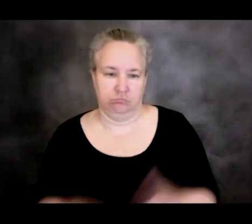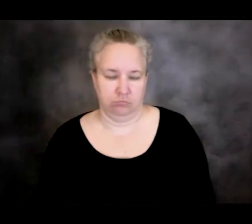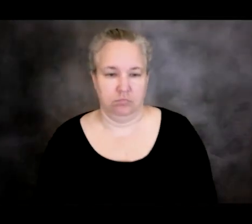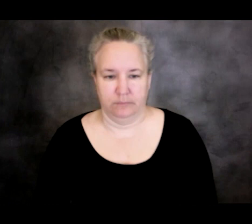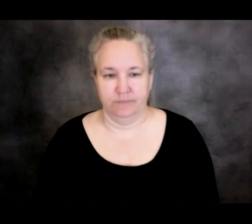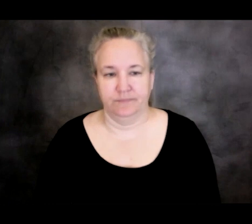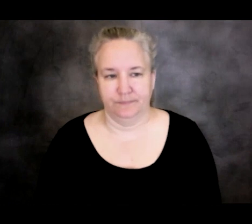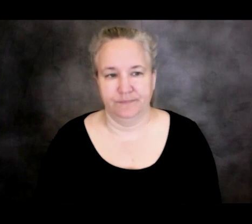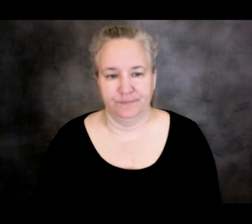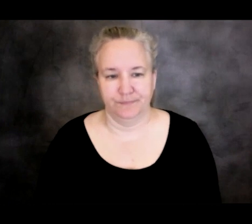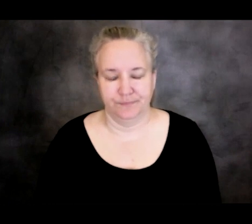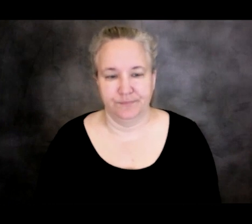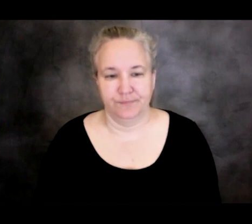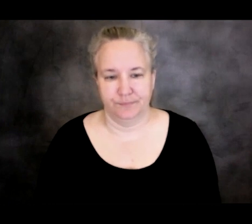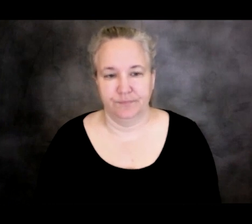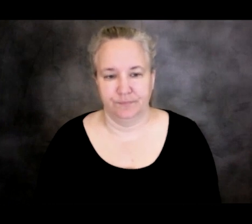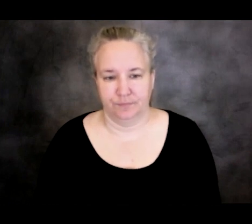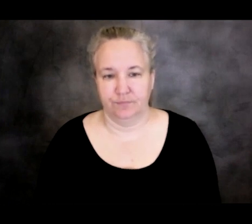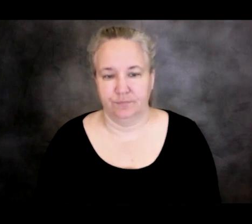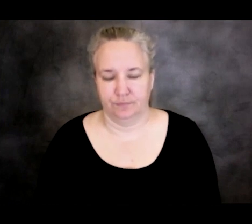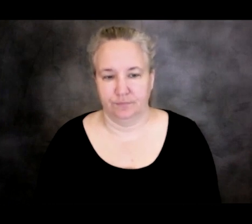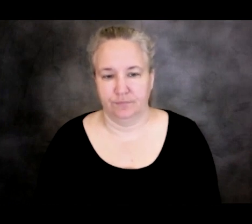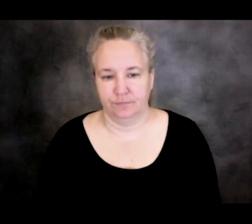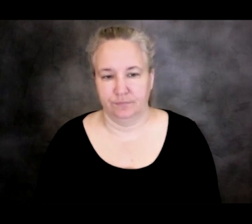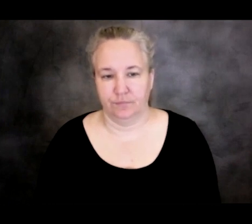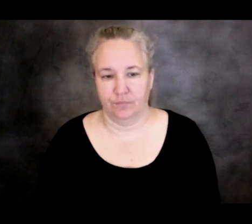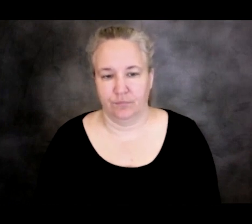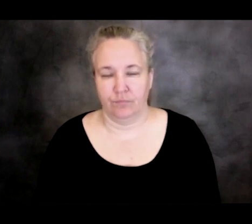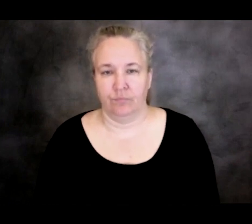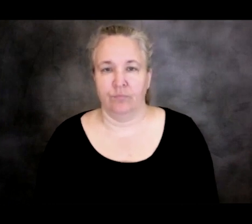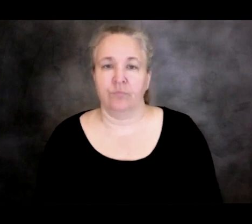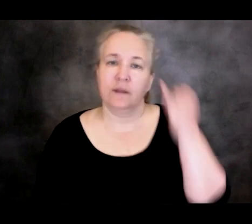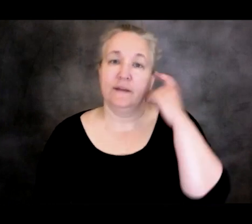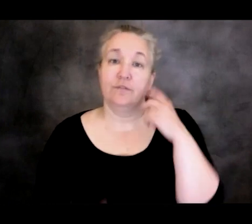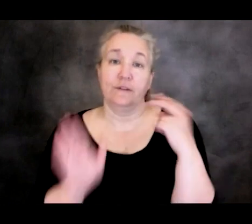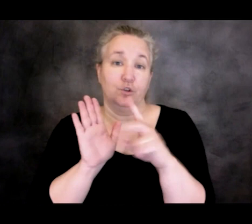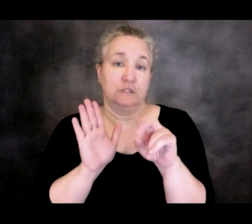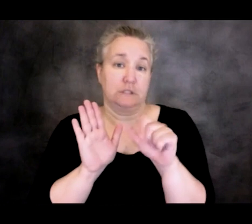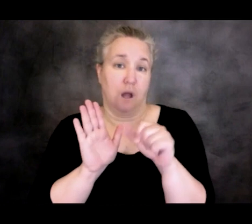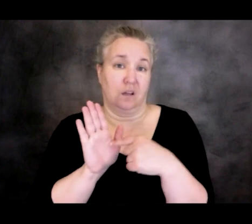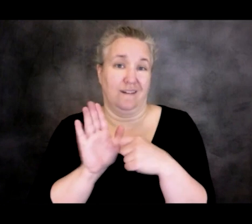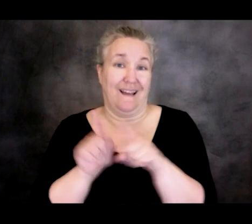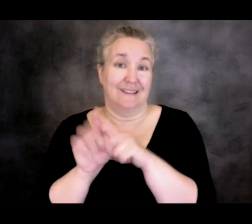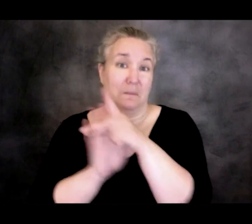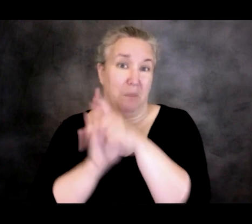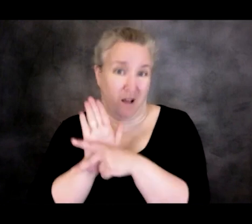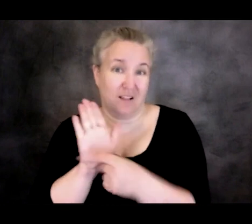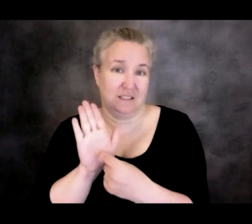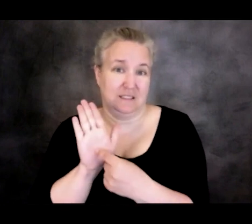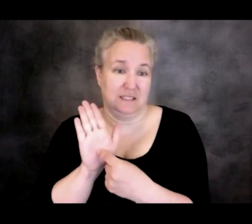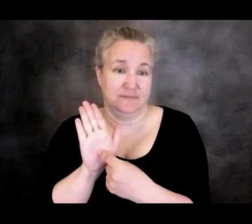And then if we look at DACA as a policy that